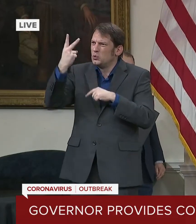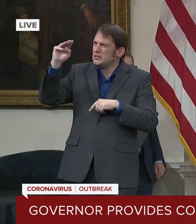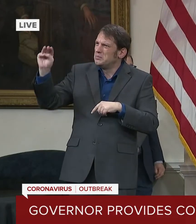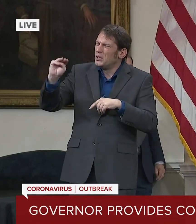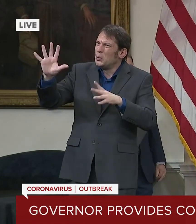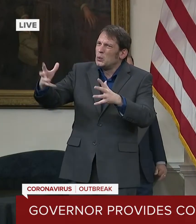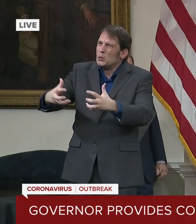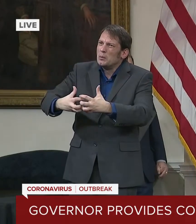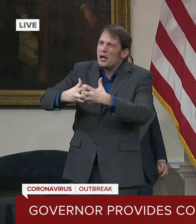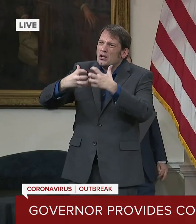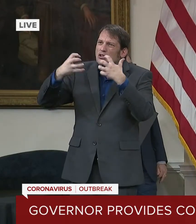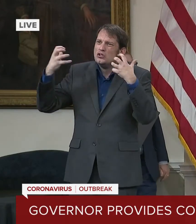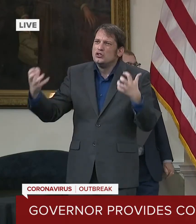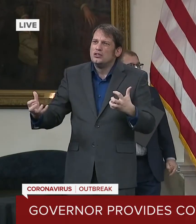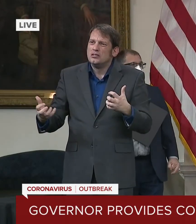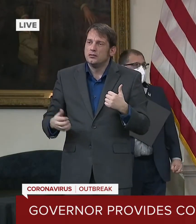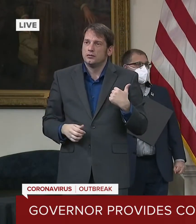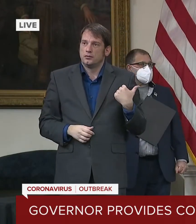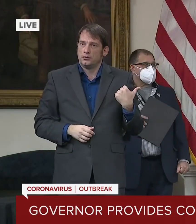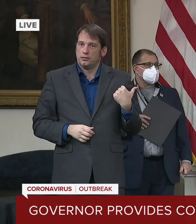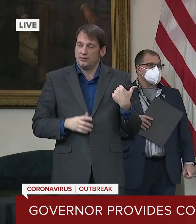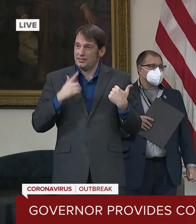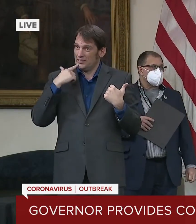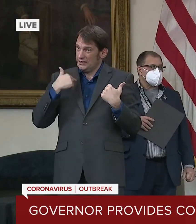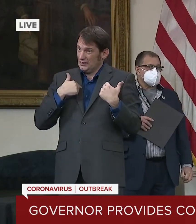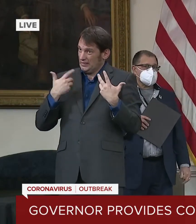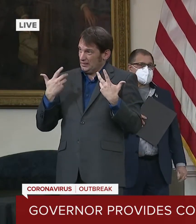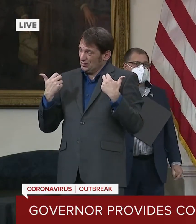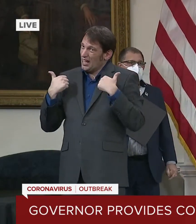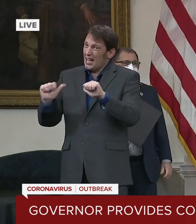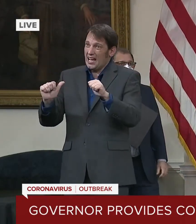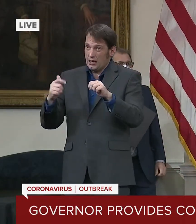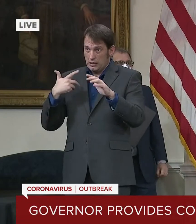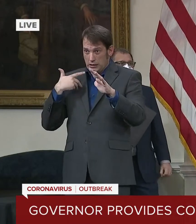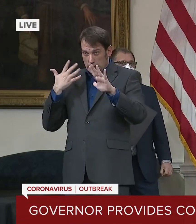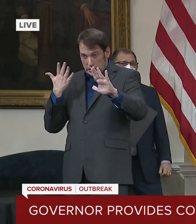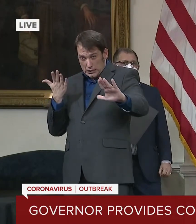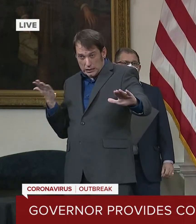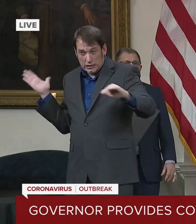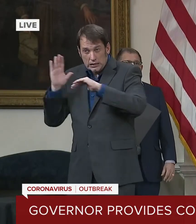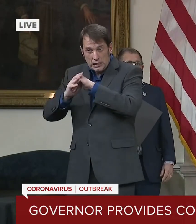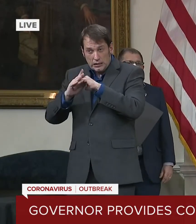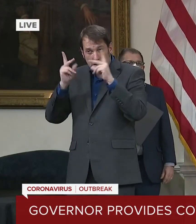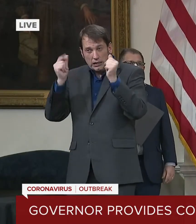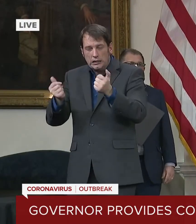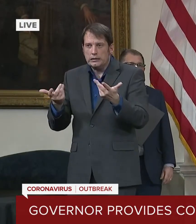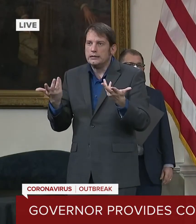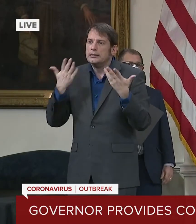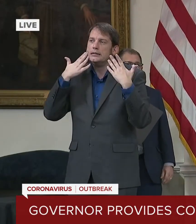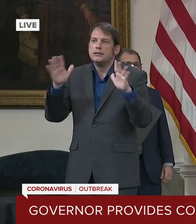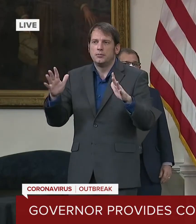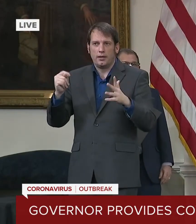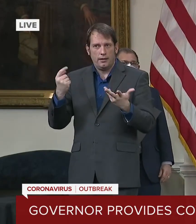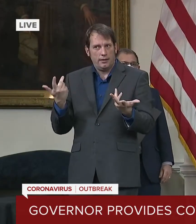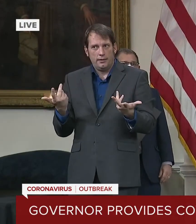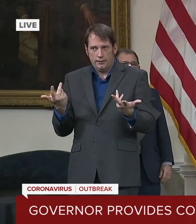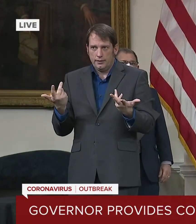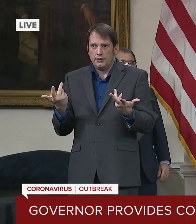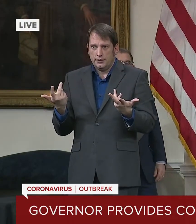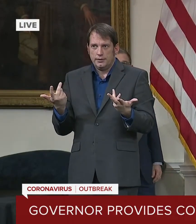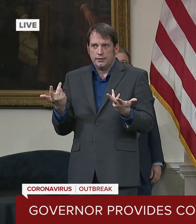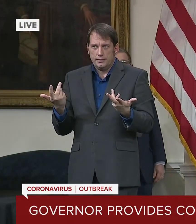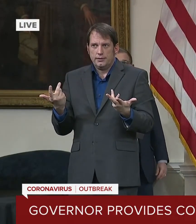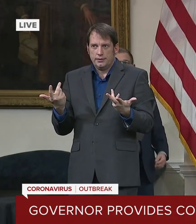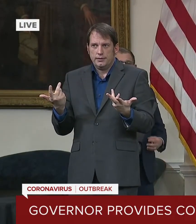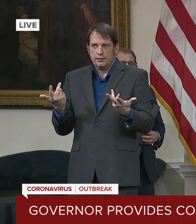For the first 3-4 weeks, everybody was complaining that we had too many, not enough people